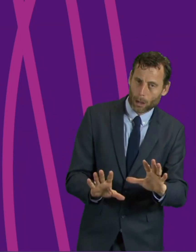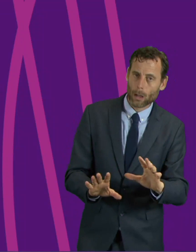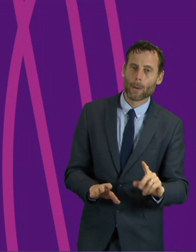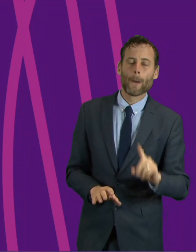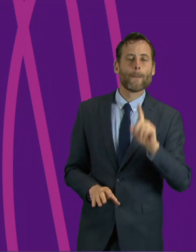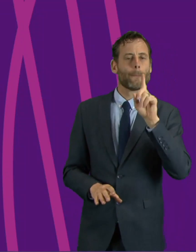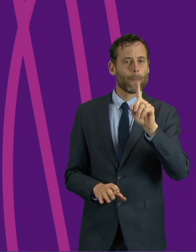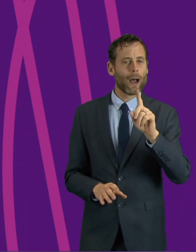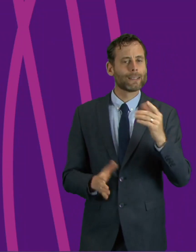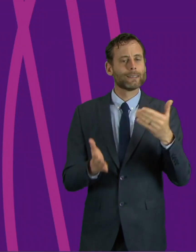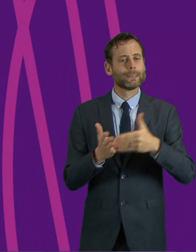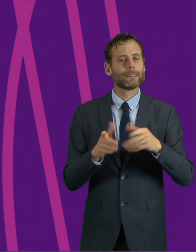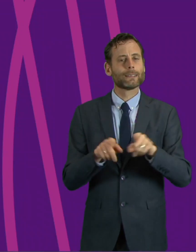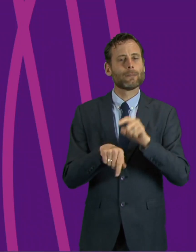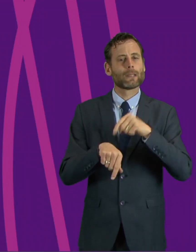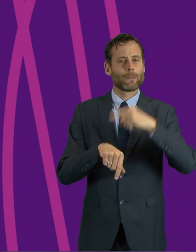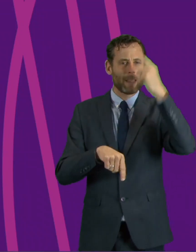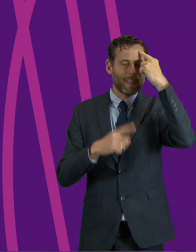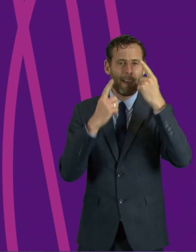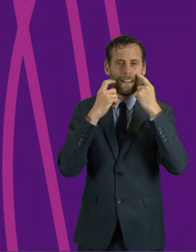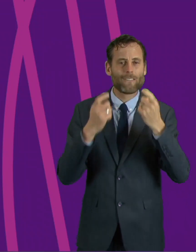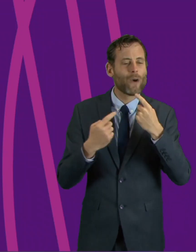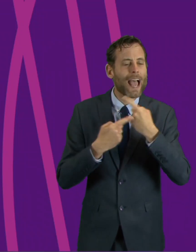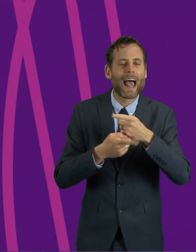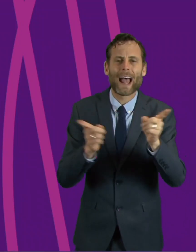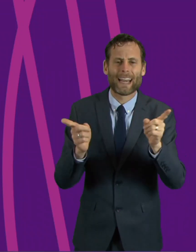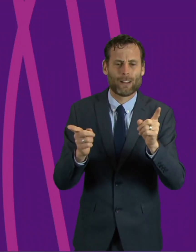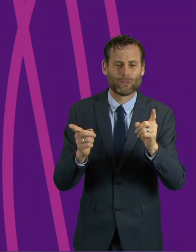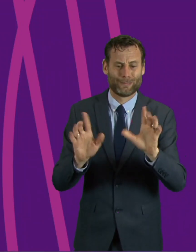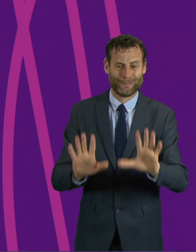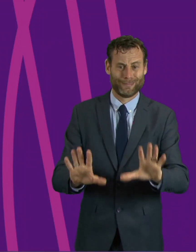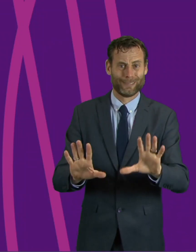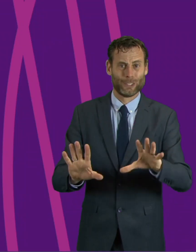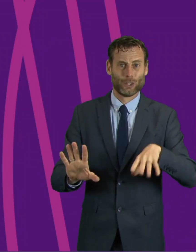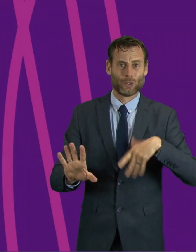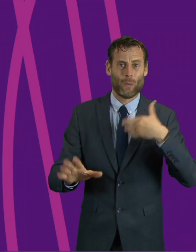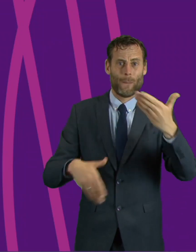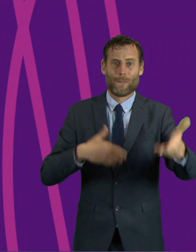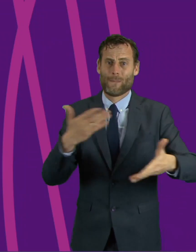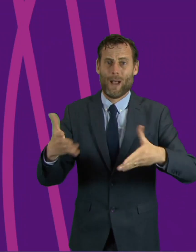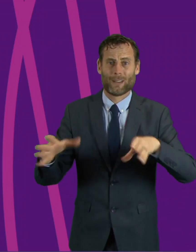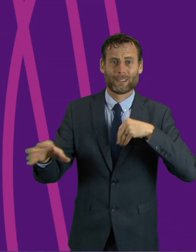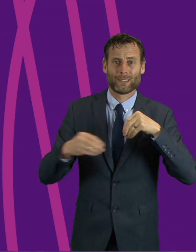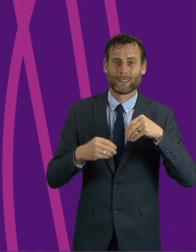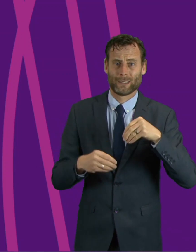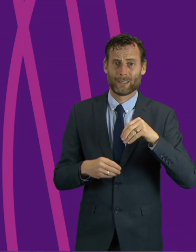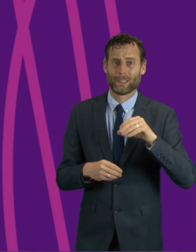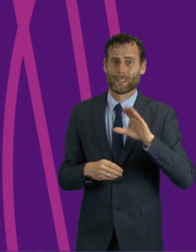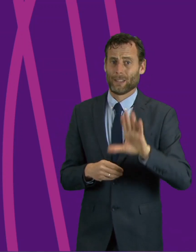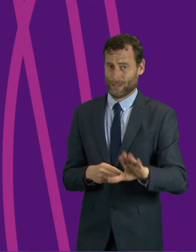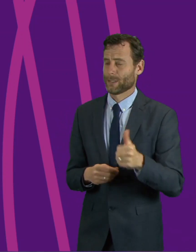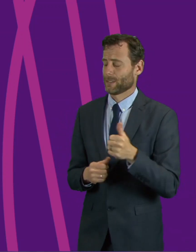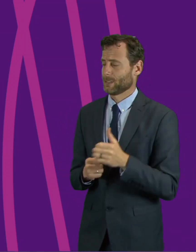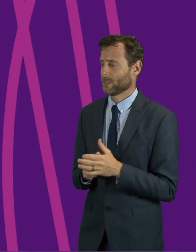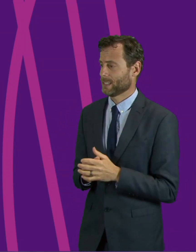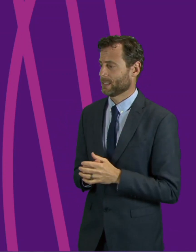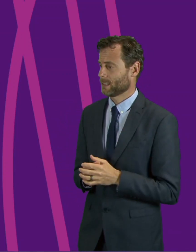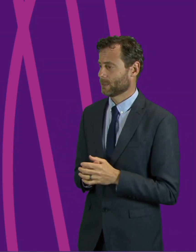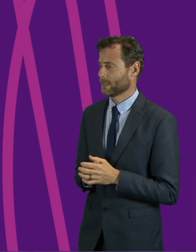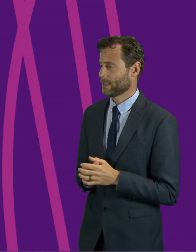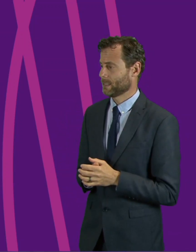unintended consequences of all of these things. We've got to make sure as we ease things, then people still do the other things that are required to keep the virus